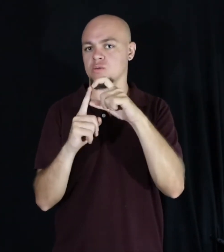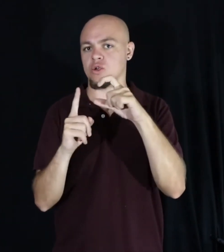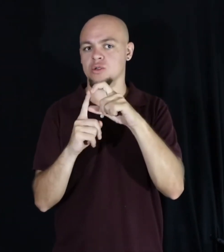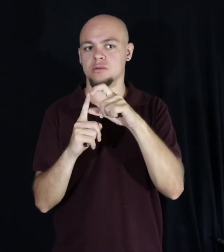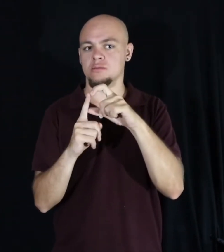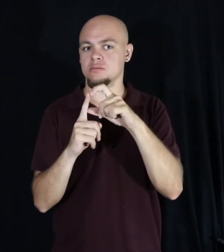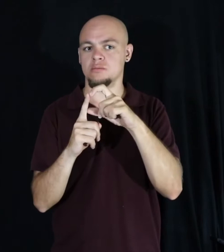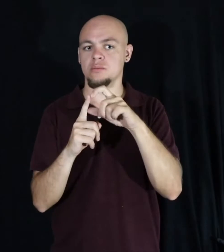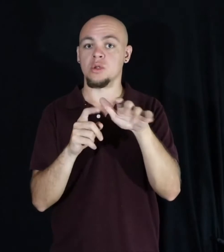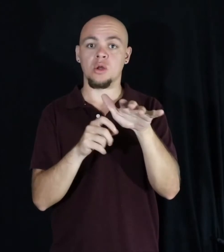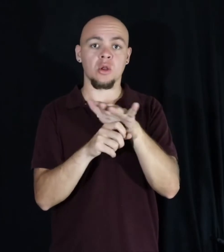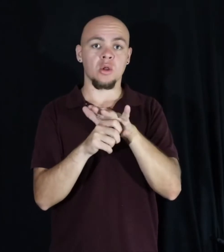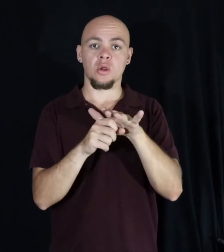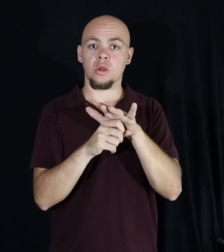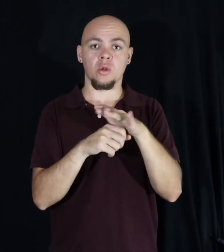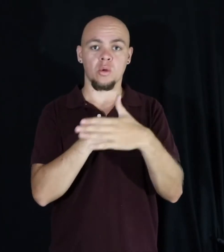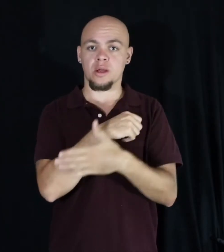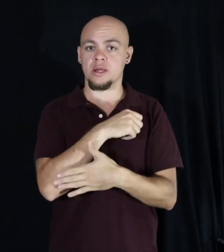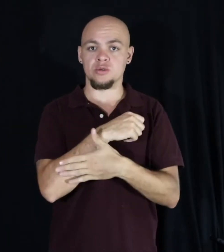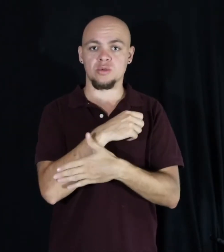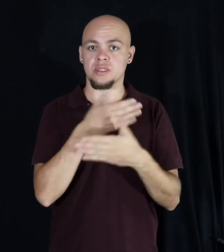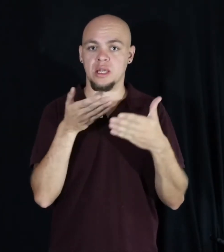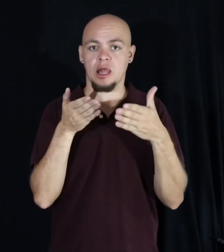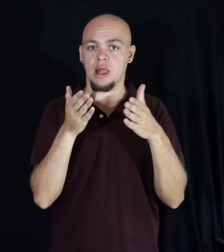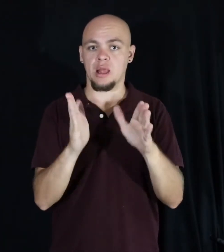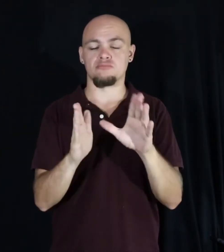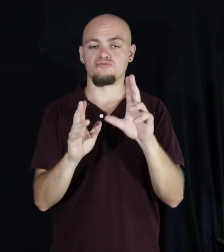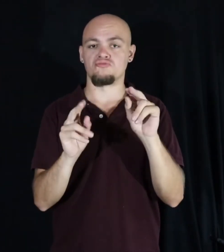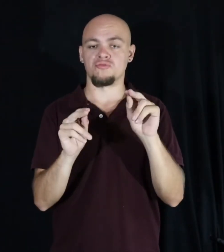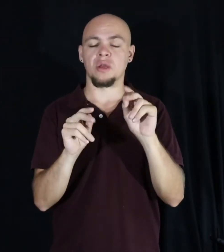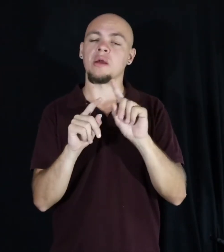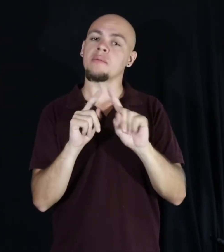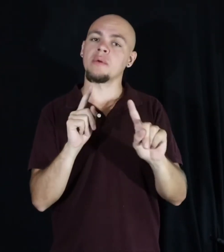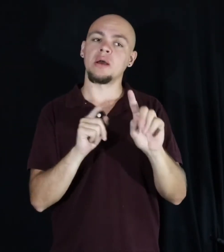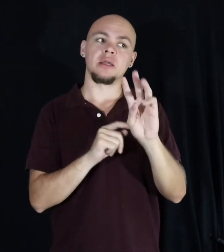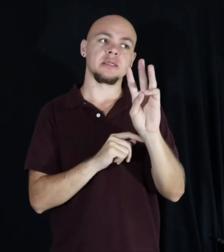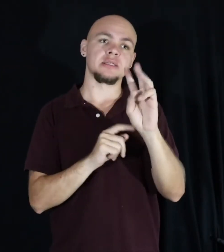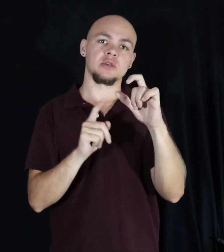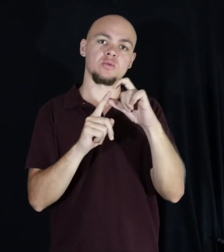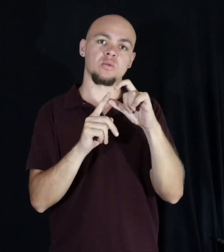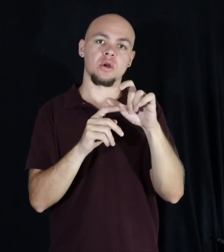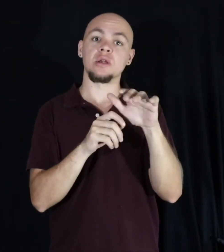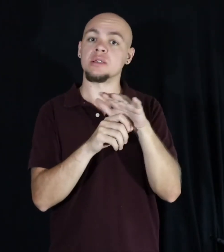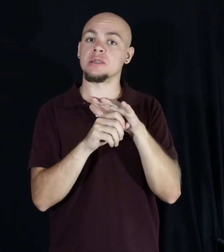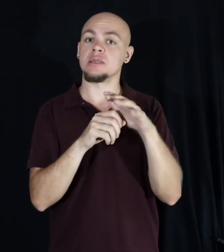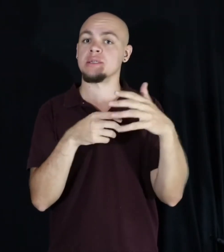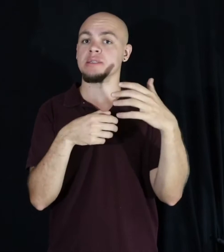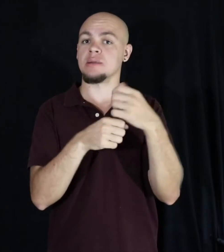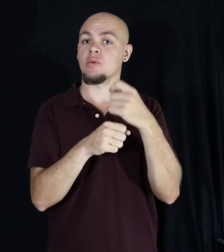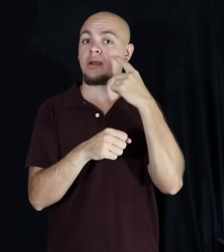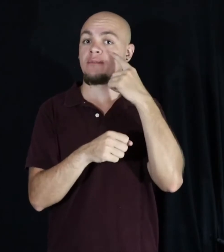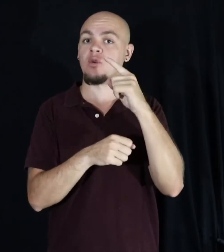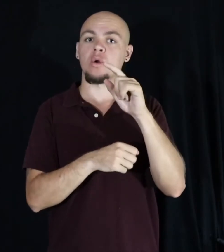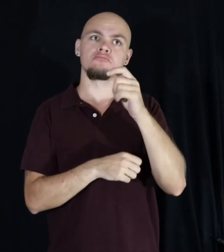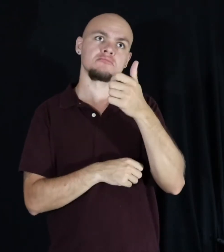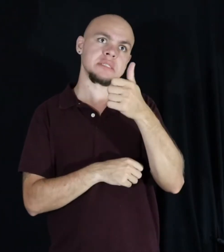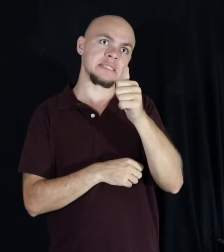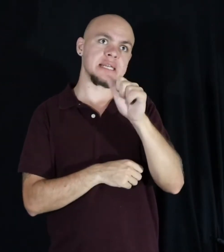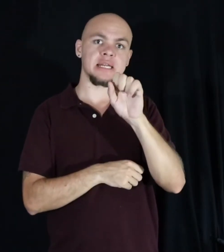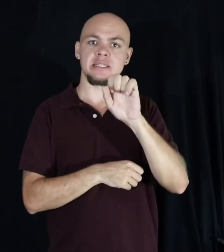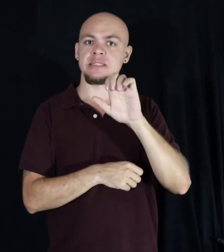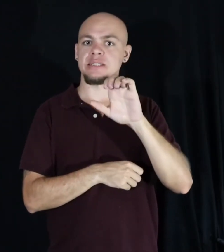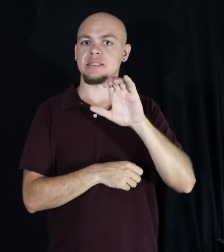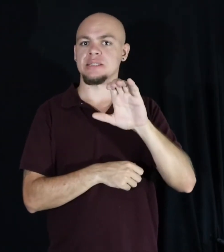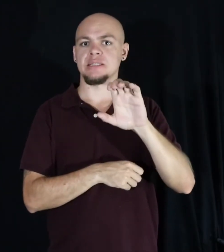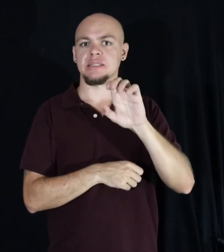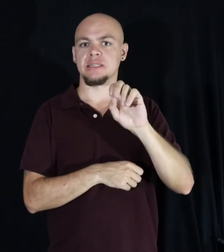allow any low-cost countries to work on this, but I found out I could get a 6-word summary for just 10 cents, which I think is a pretty good price.